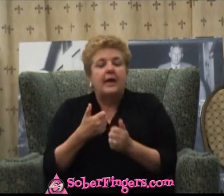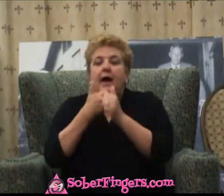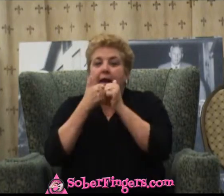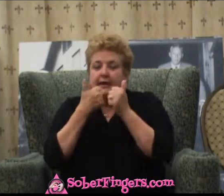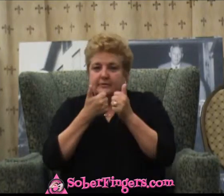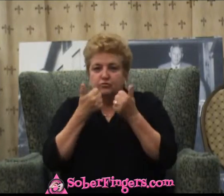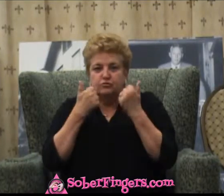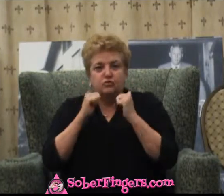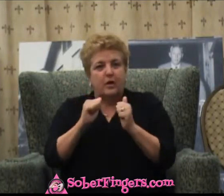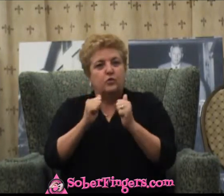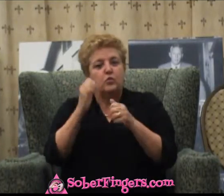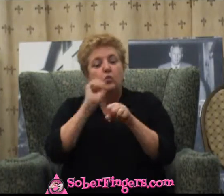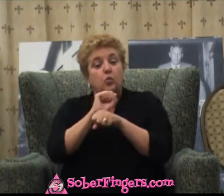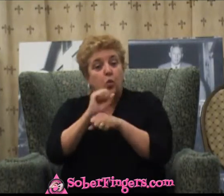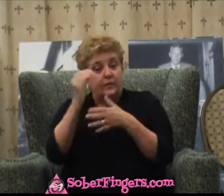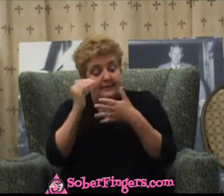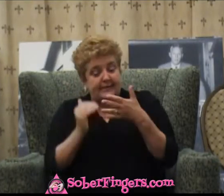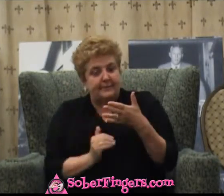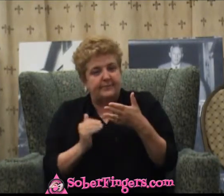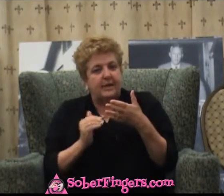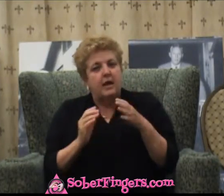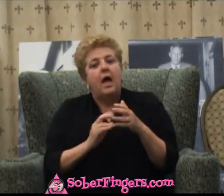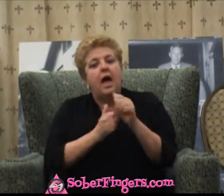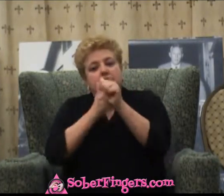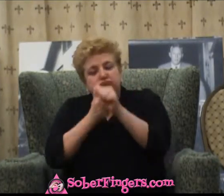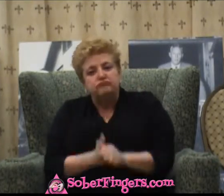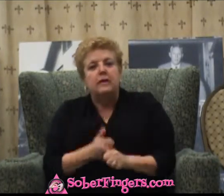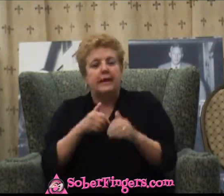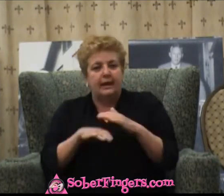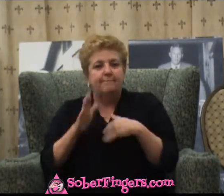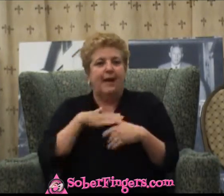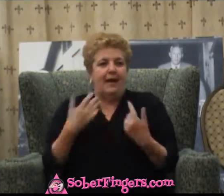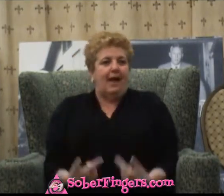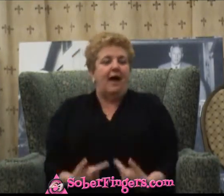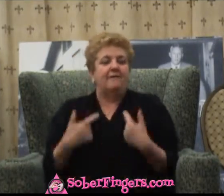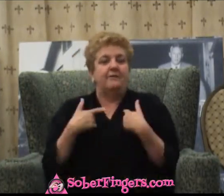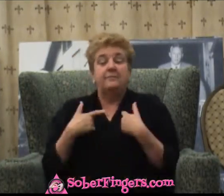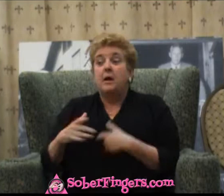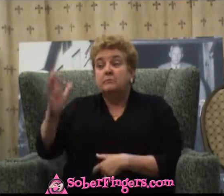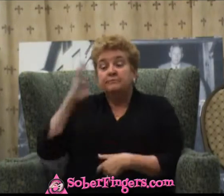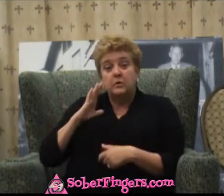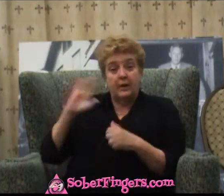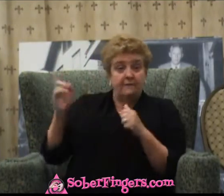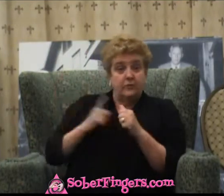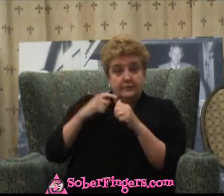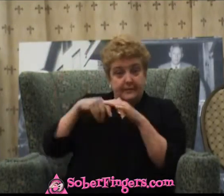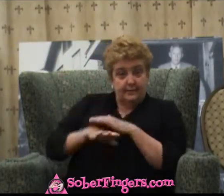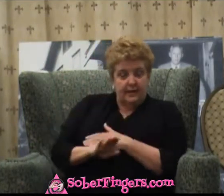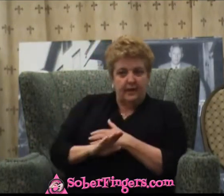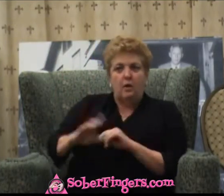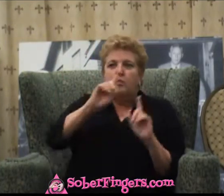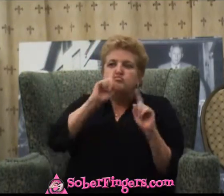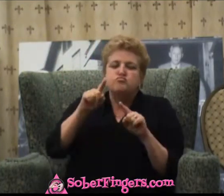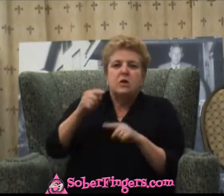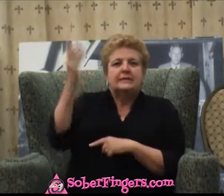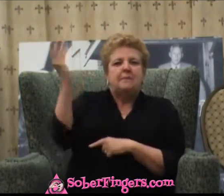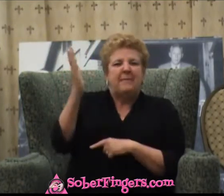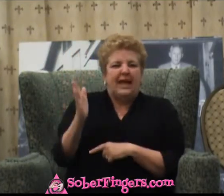today. When I was new in Alcoholics Anonymous, I used to go to a lot of speaker meetings. And I went for a couple of reasons. I went